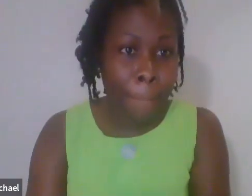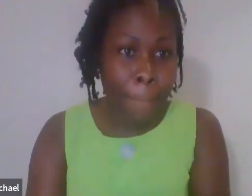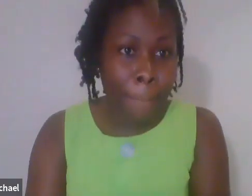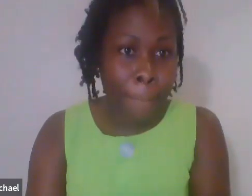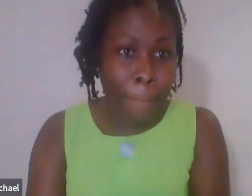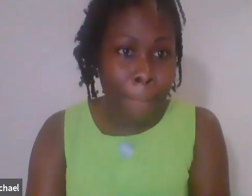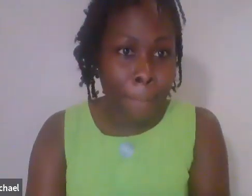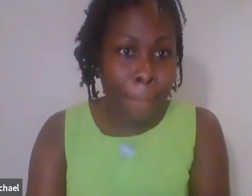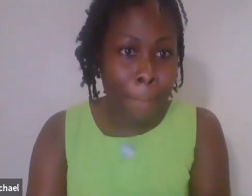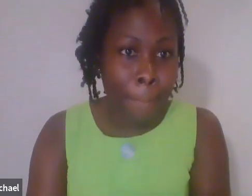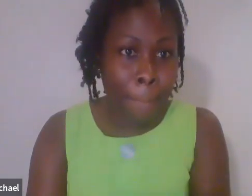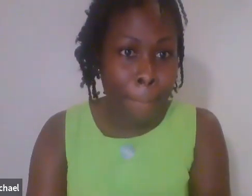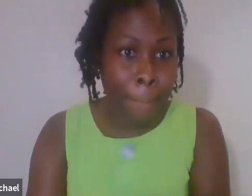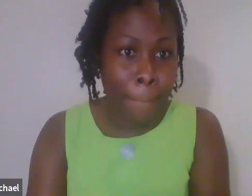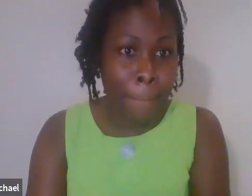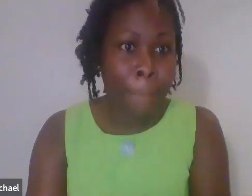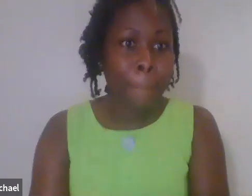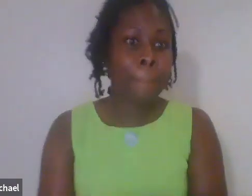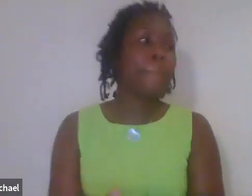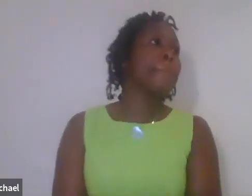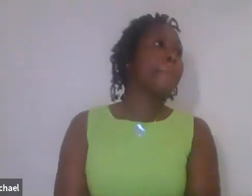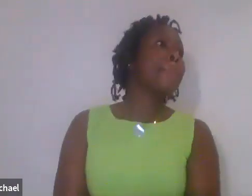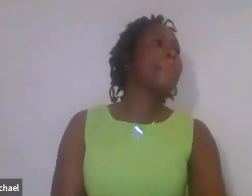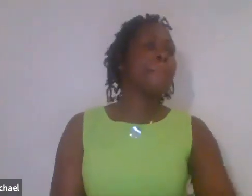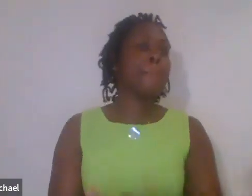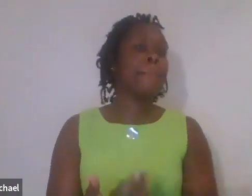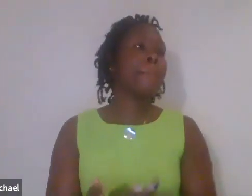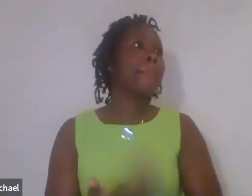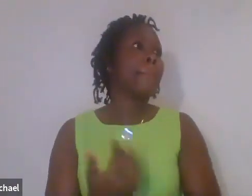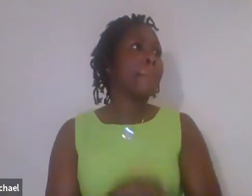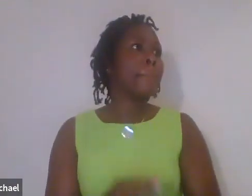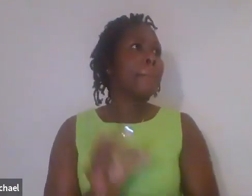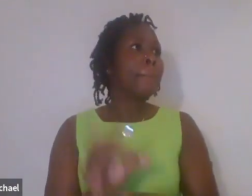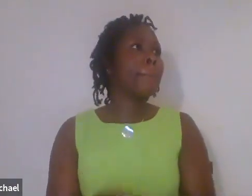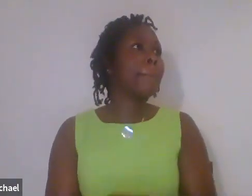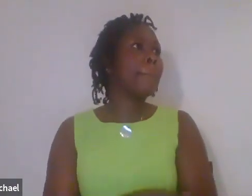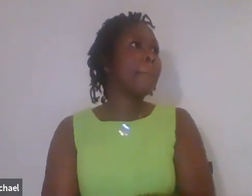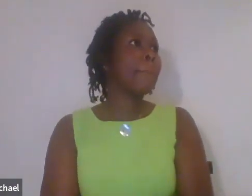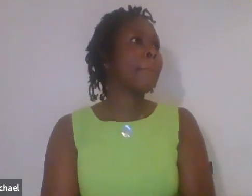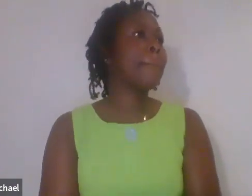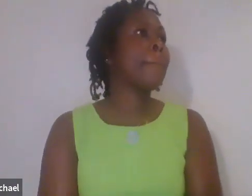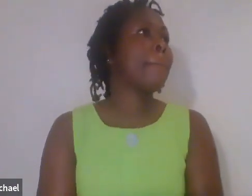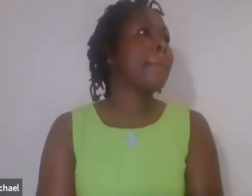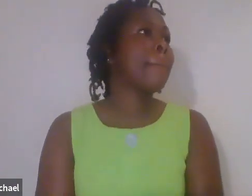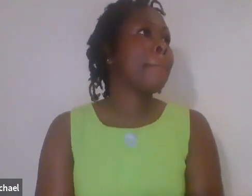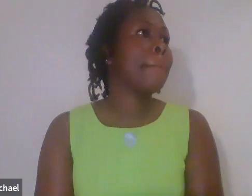Laura, please take the mic. Okay, my name is Laura